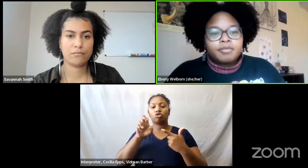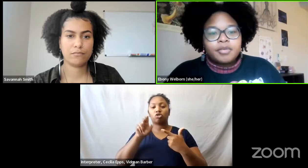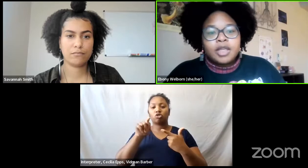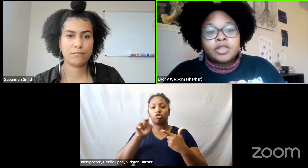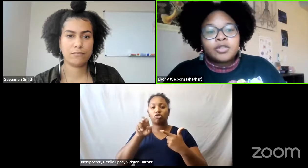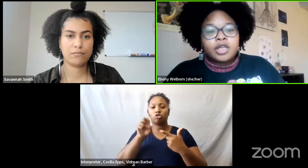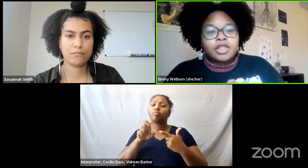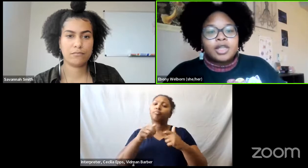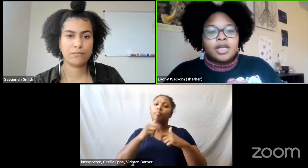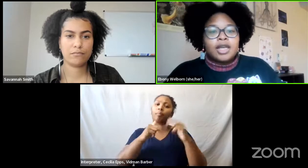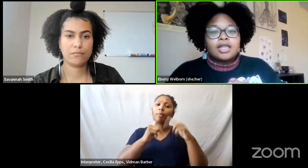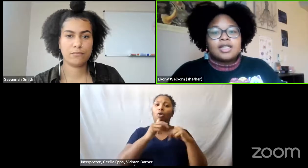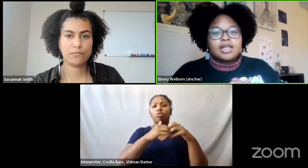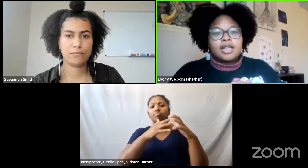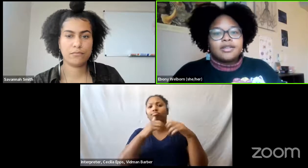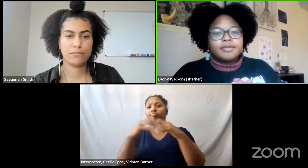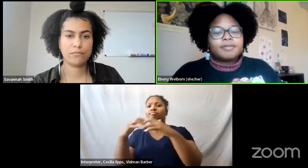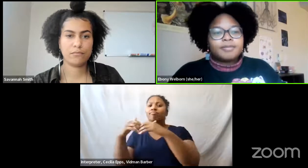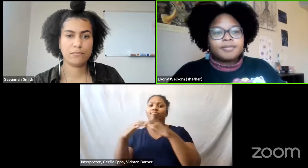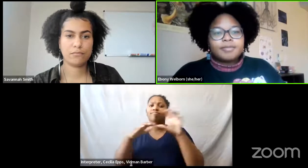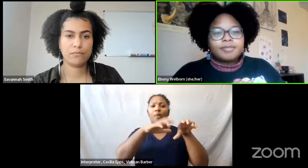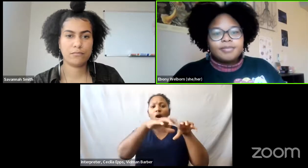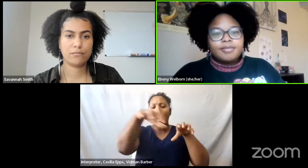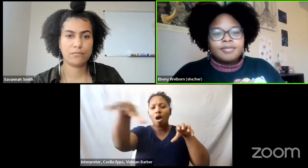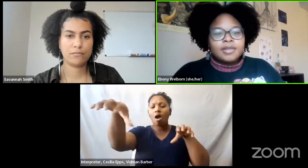water in structure and aesthetic?